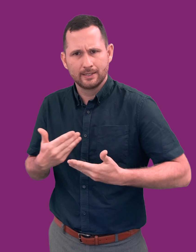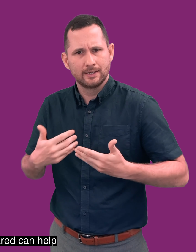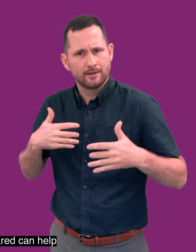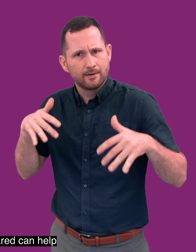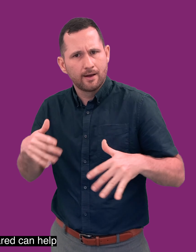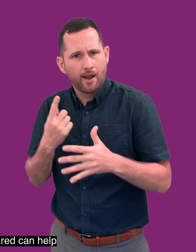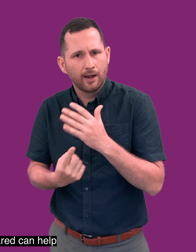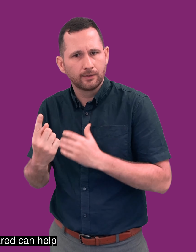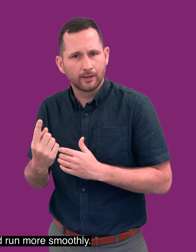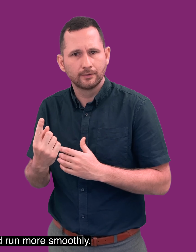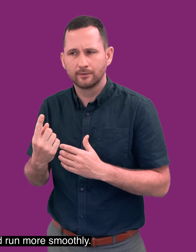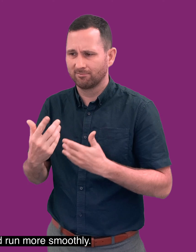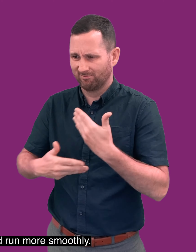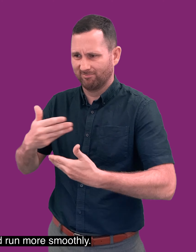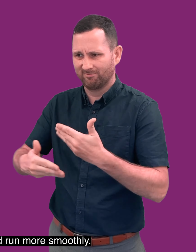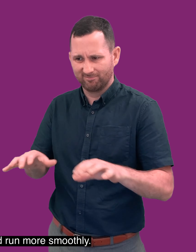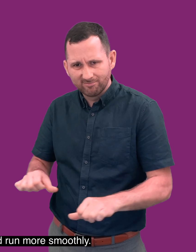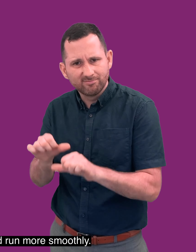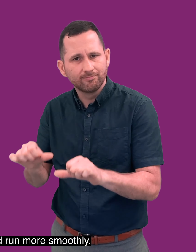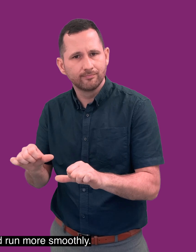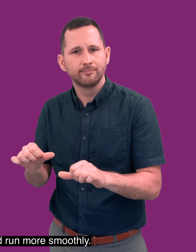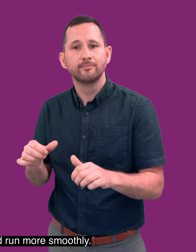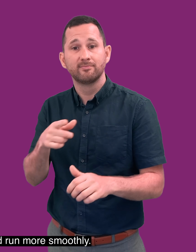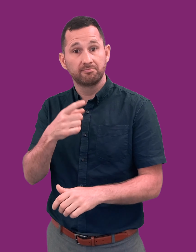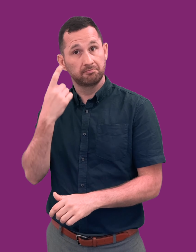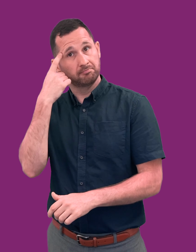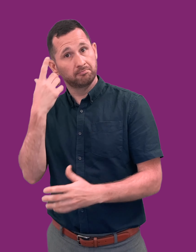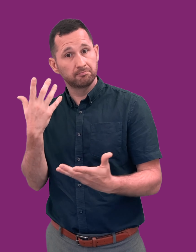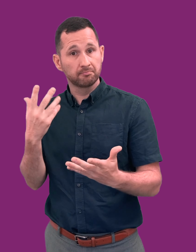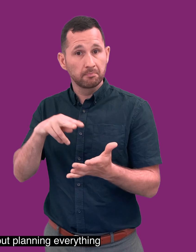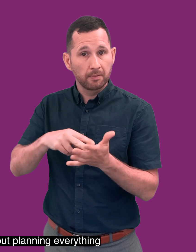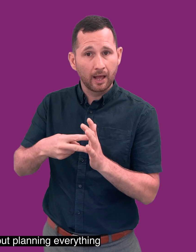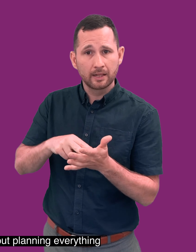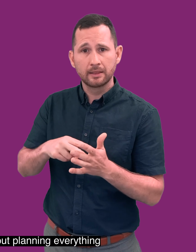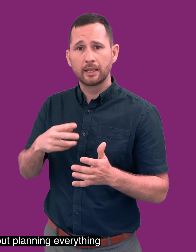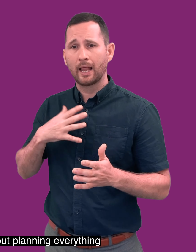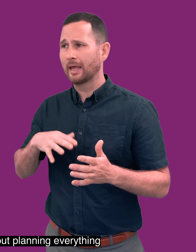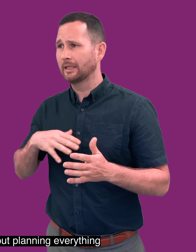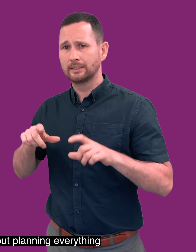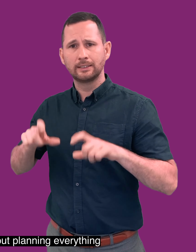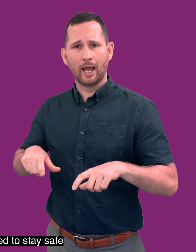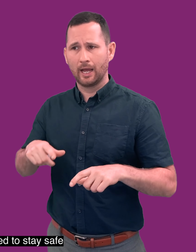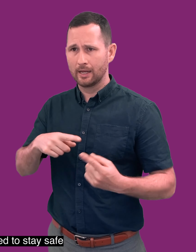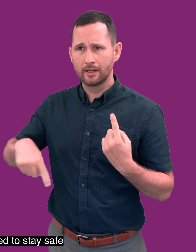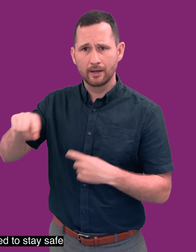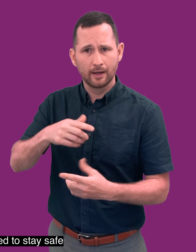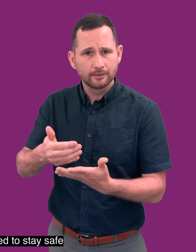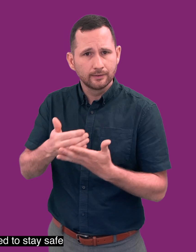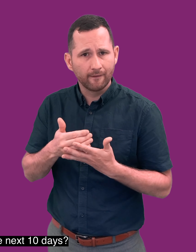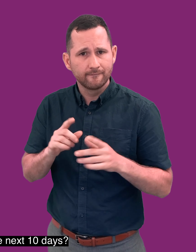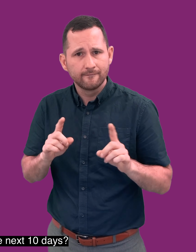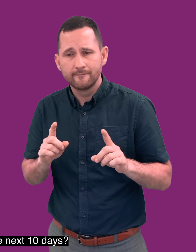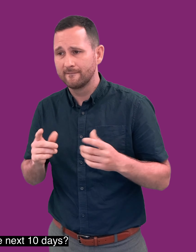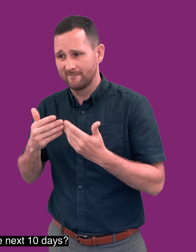Being prepared can help your isolation period run more smoothly. Have you thought about planning everything you might need to stay safe at